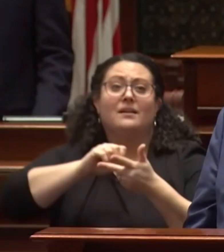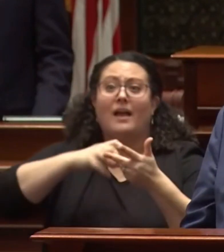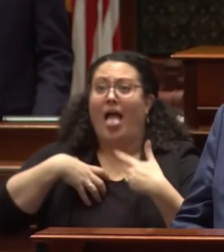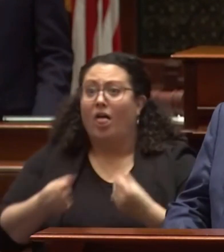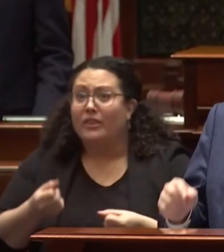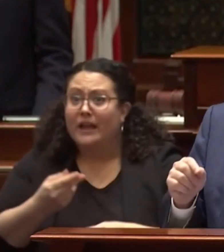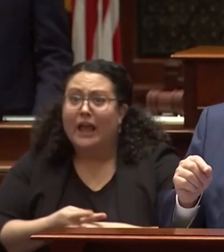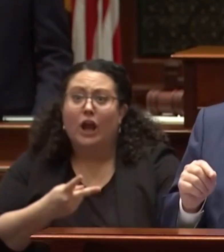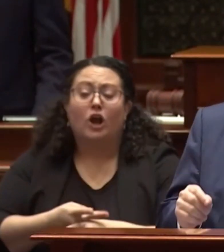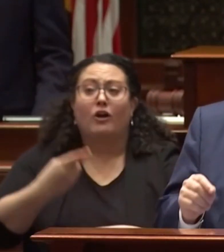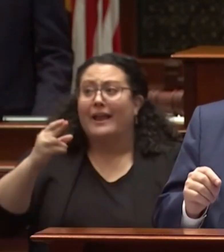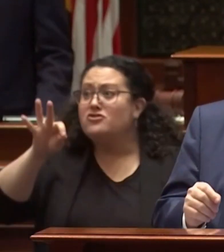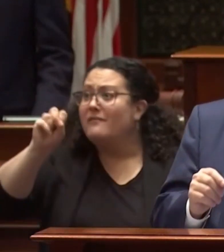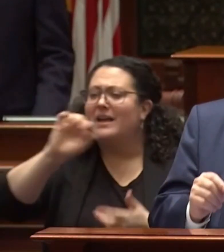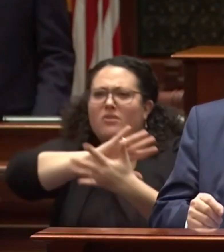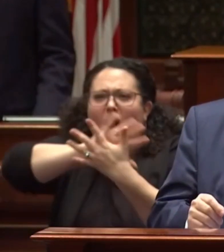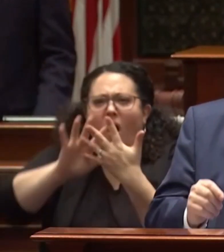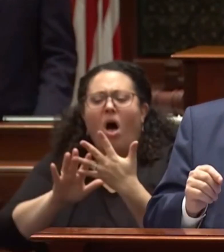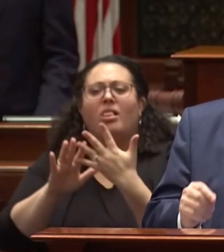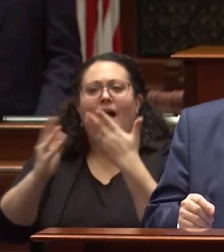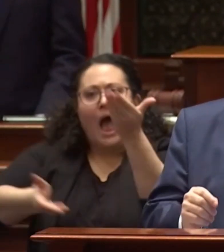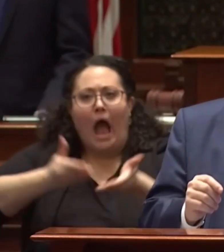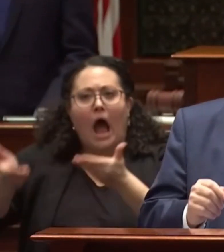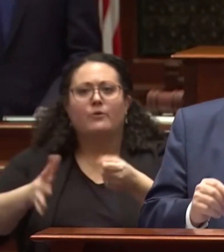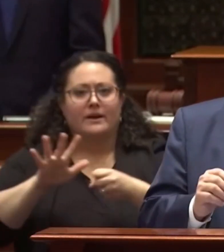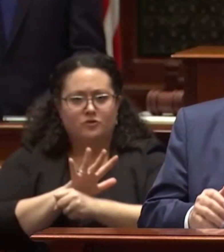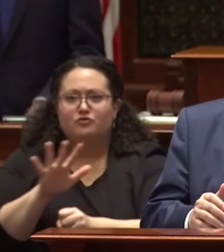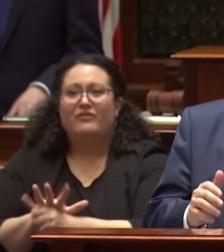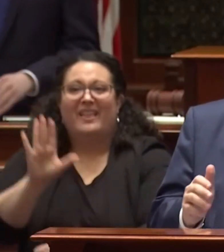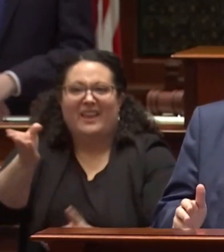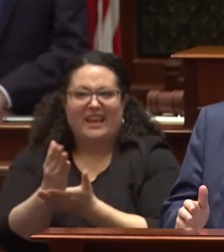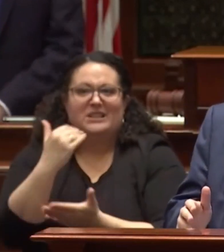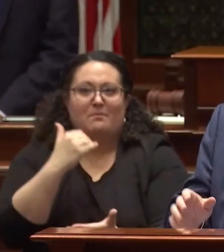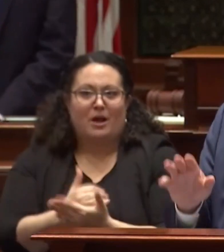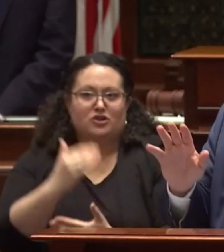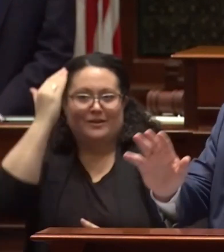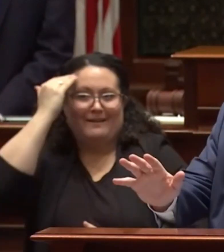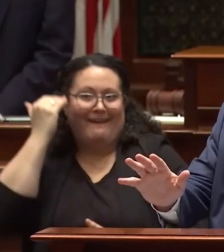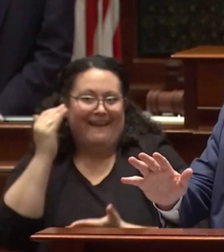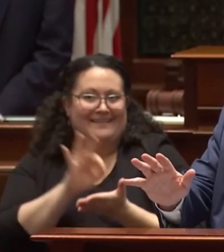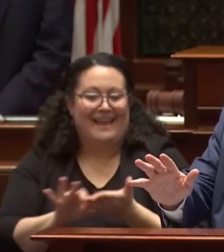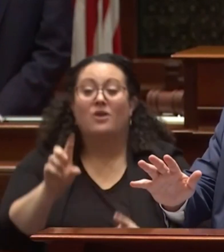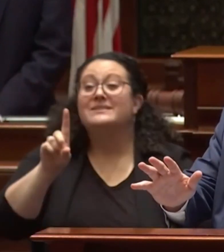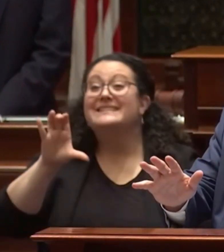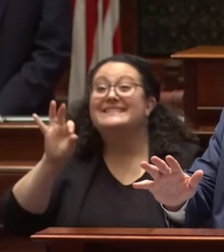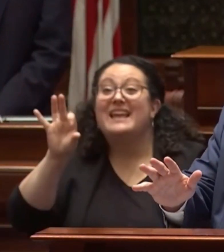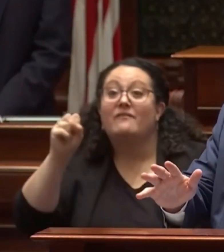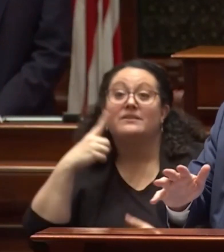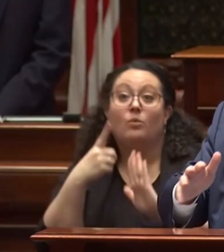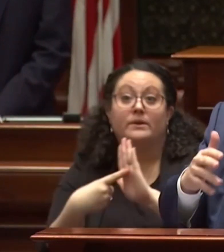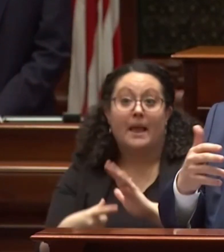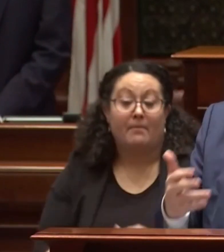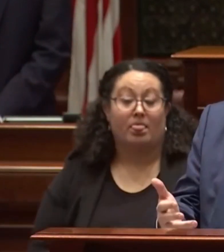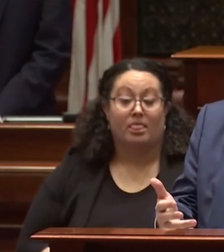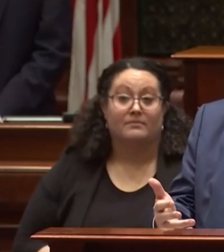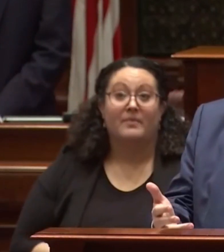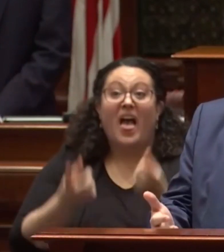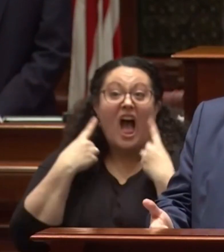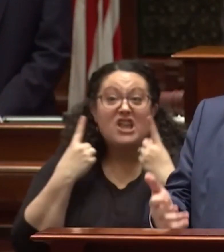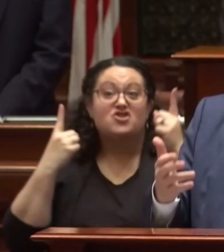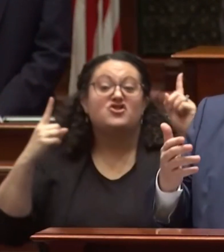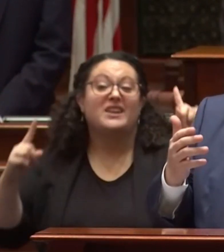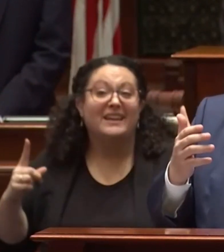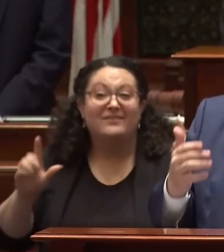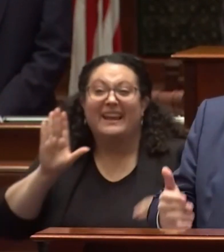service agency has improved its hiring to fill out its budgeted headcount. DCFS, for example, has